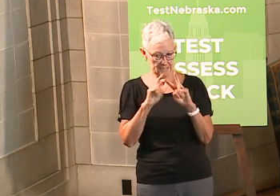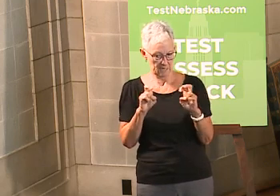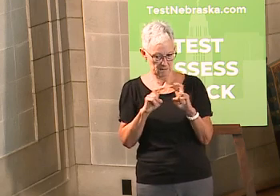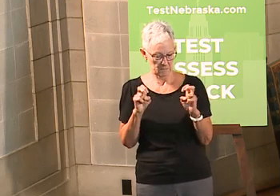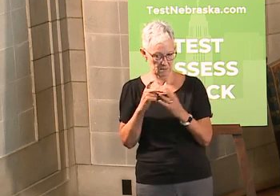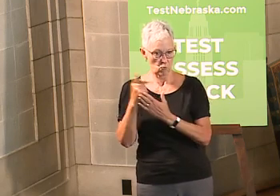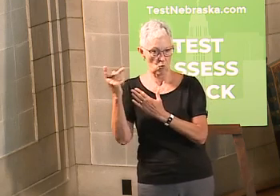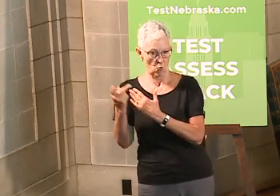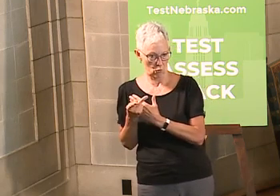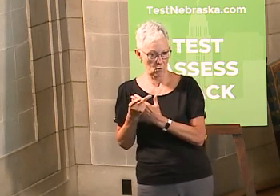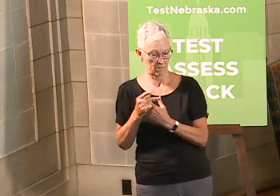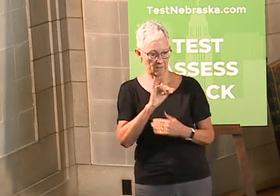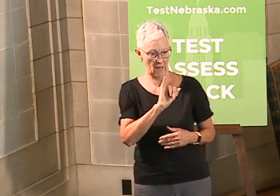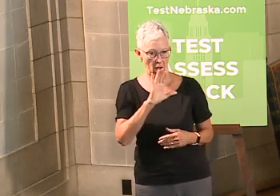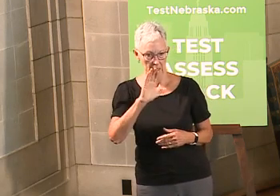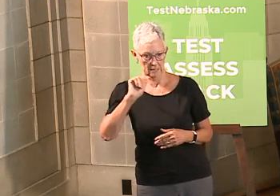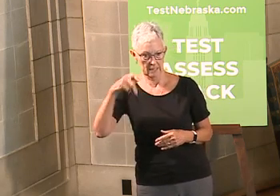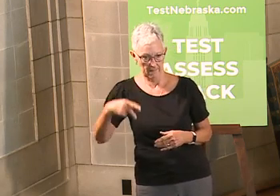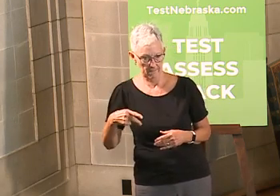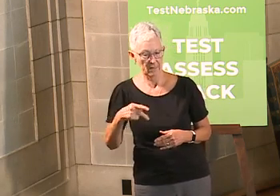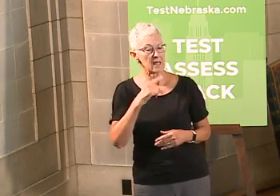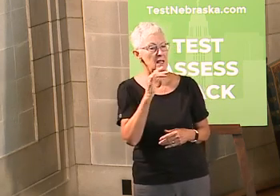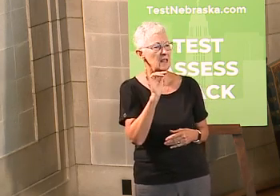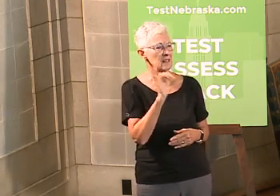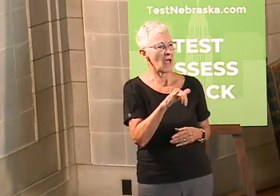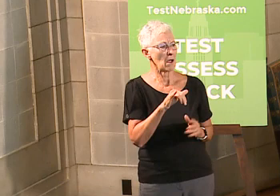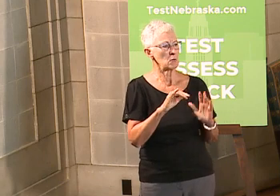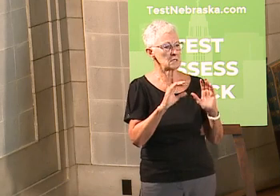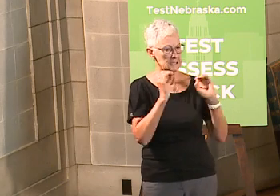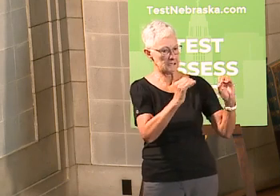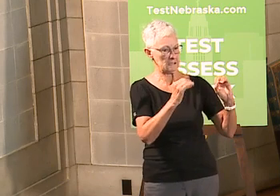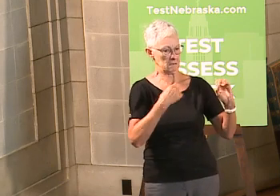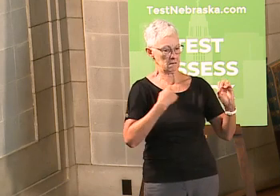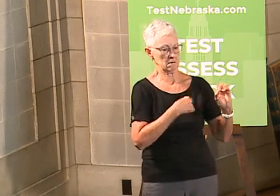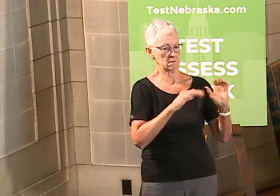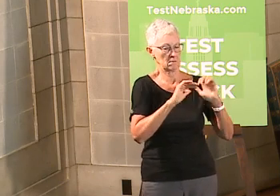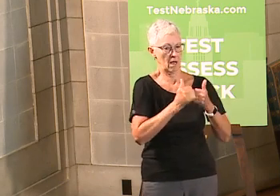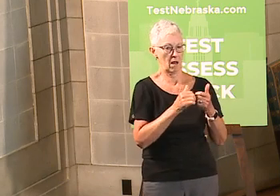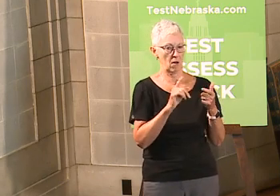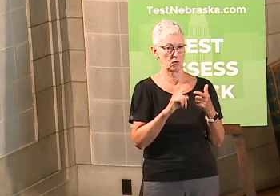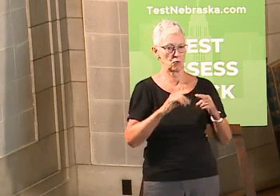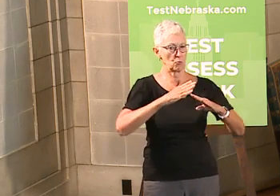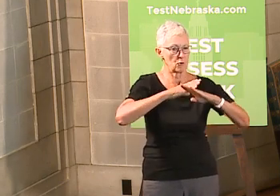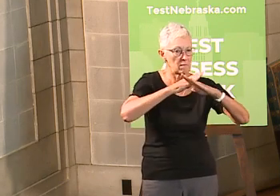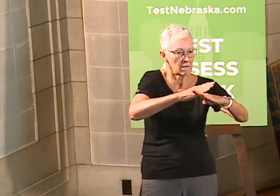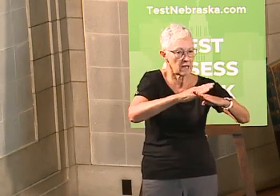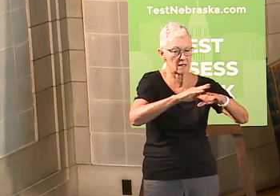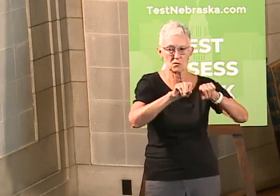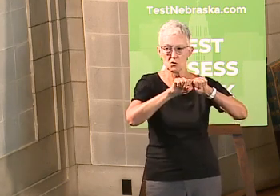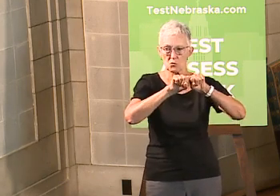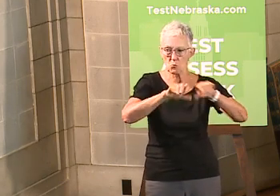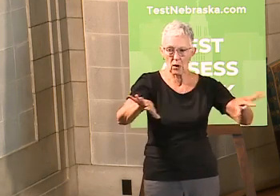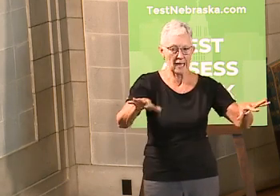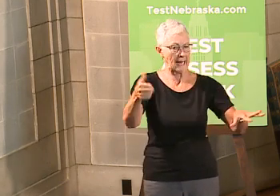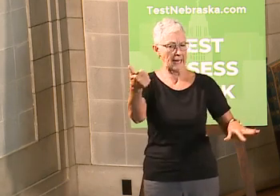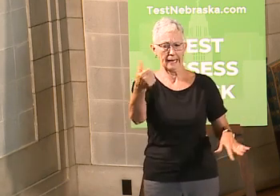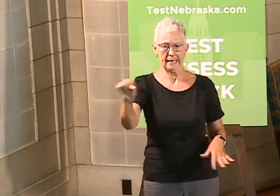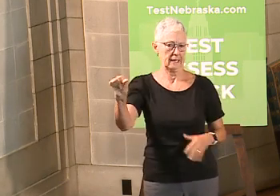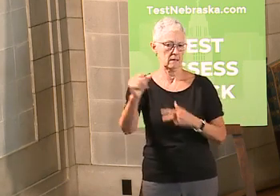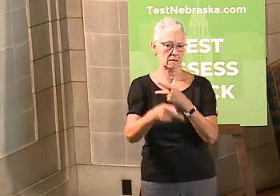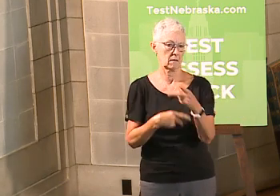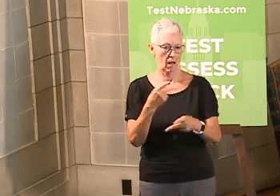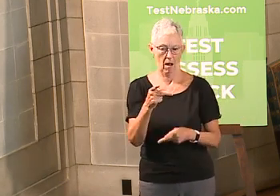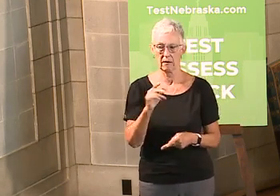really teaching folks in our long-term care facilities how to slow the spread of and prevent infections just in general. And of course, those tools work